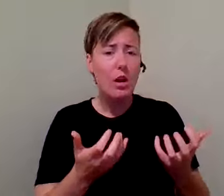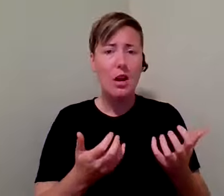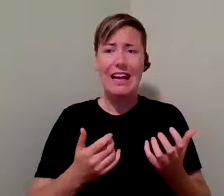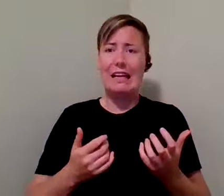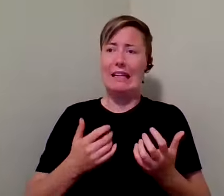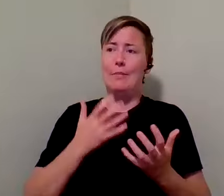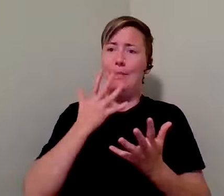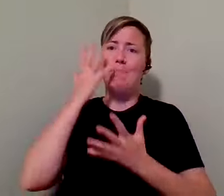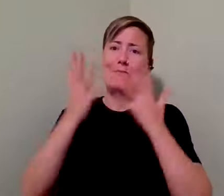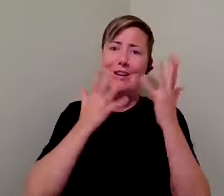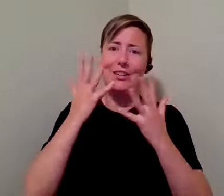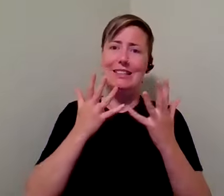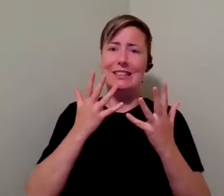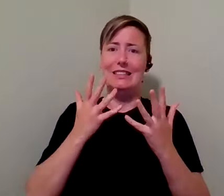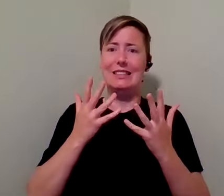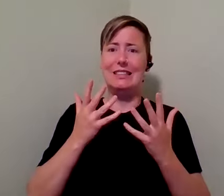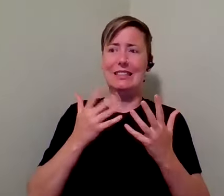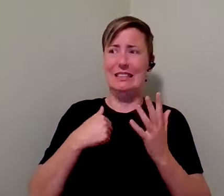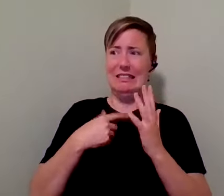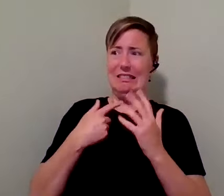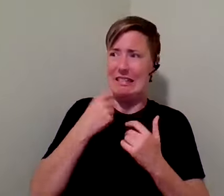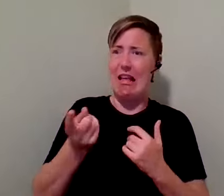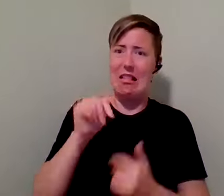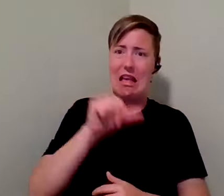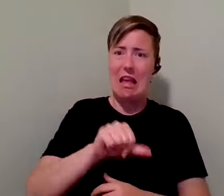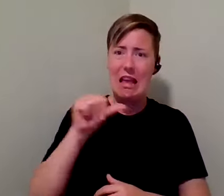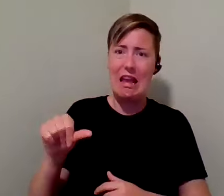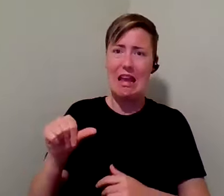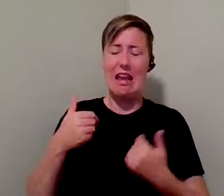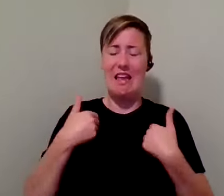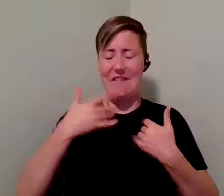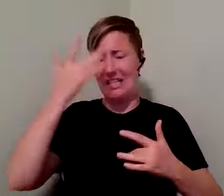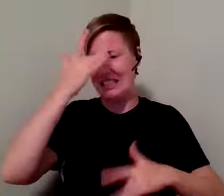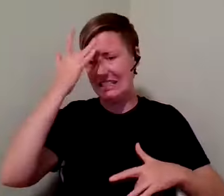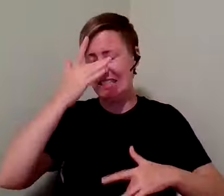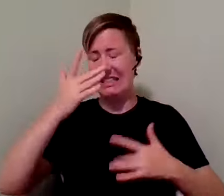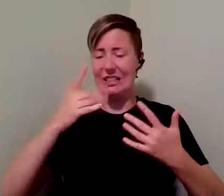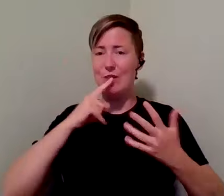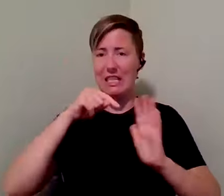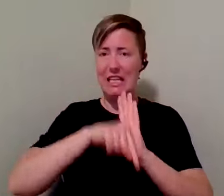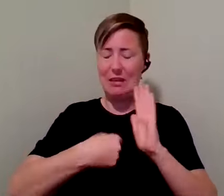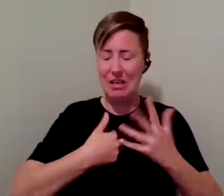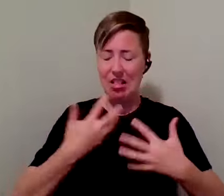I'm 3 weeks sober in Alcoholics Anonymous, that I have a disease that's killing me. And I said,